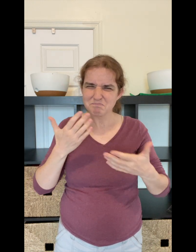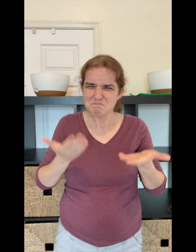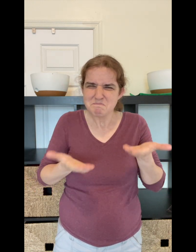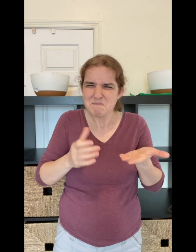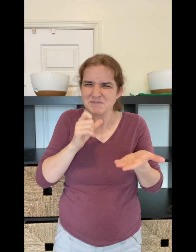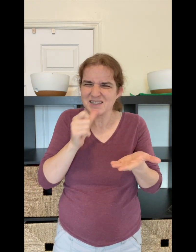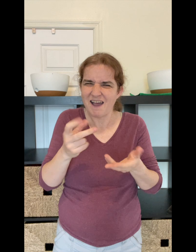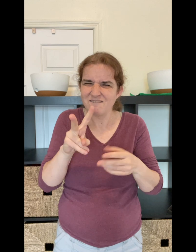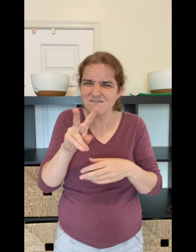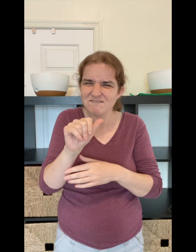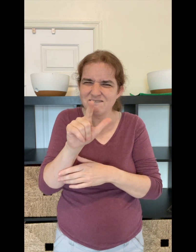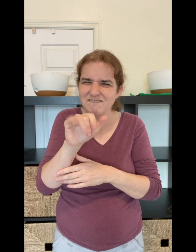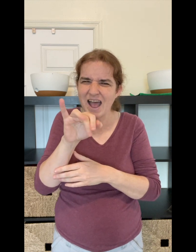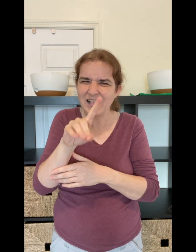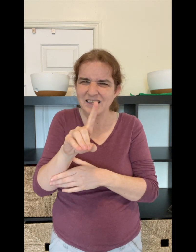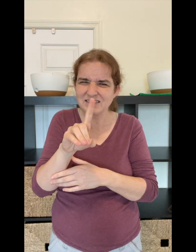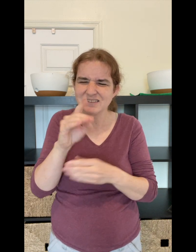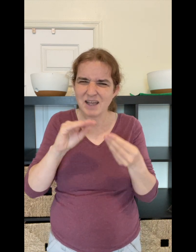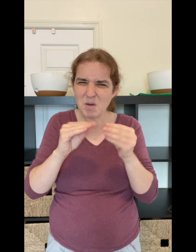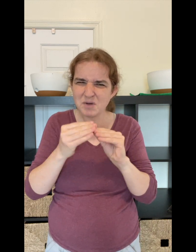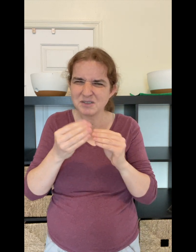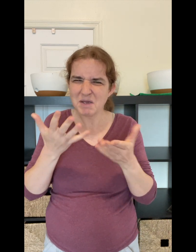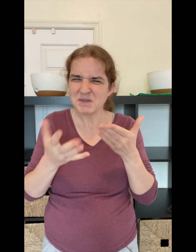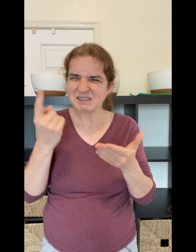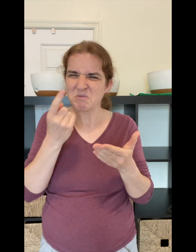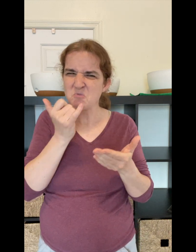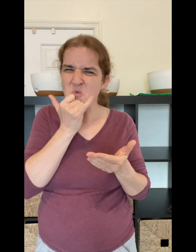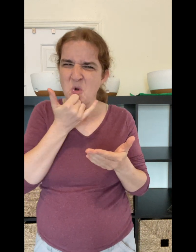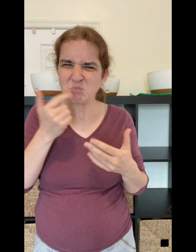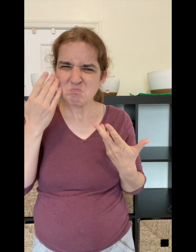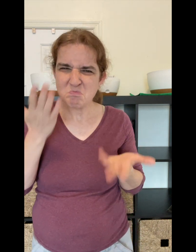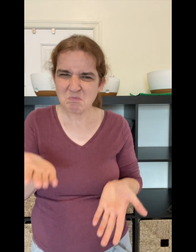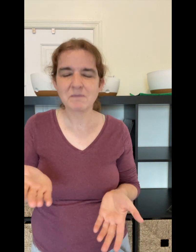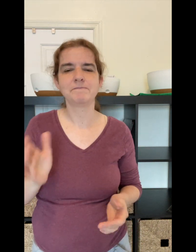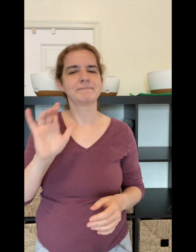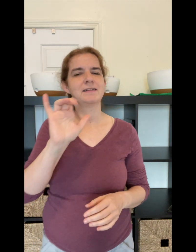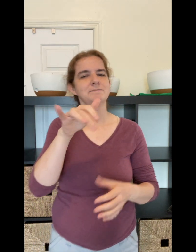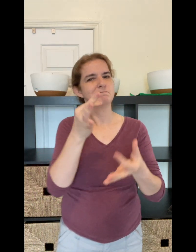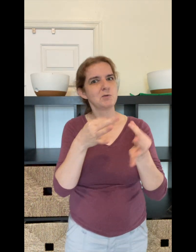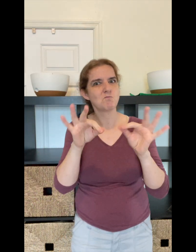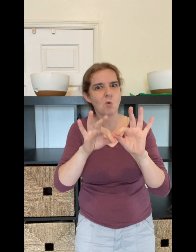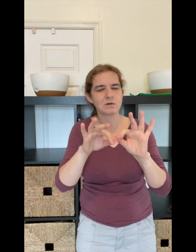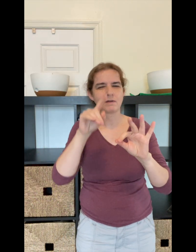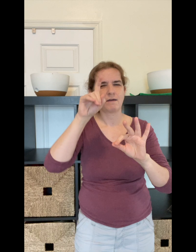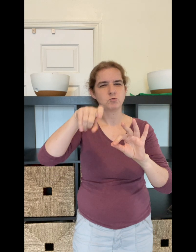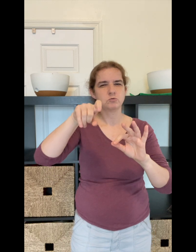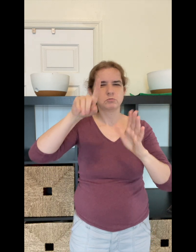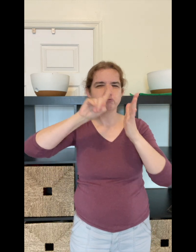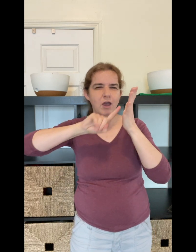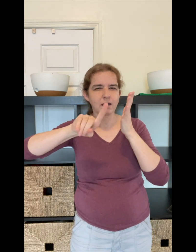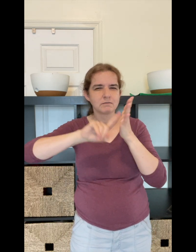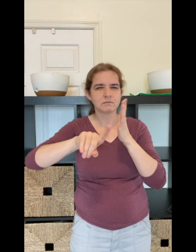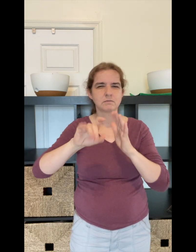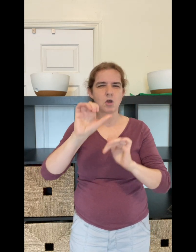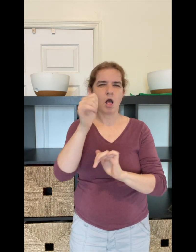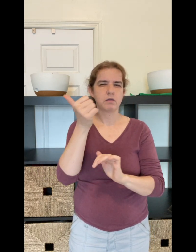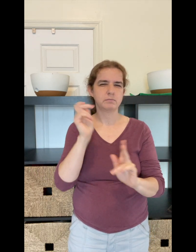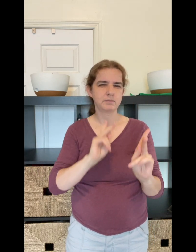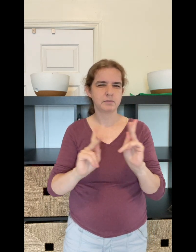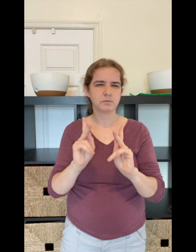different? Maybe one of them's not valid. One of them's not a valid number. It's something wrong. That's important. You have to be